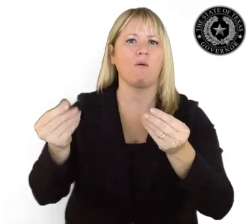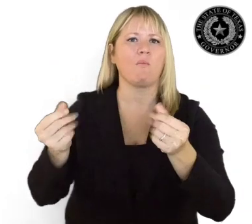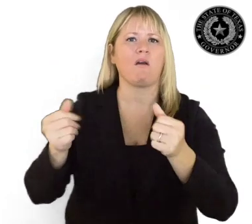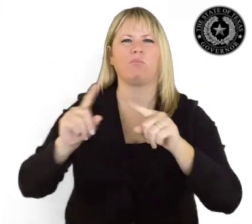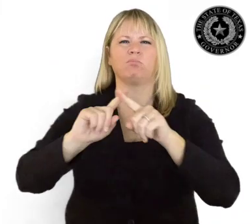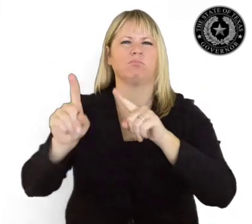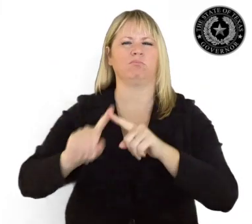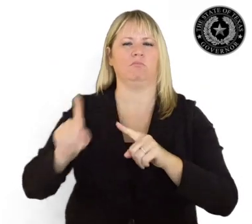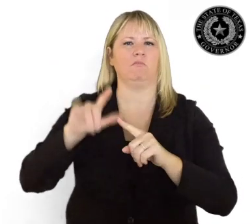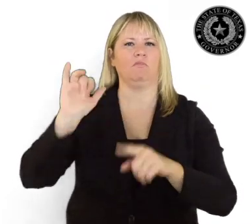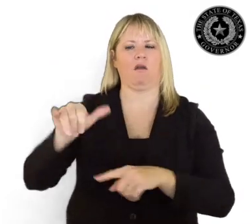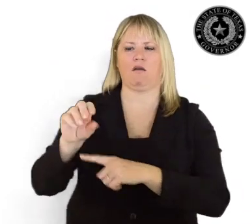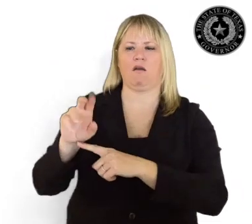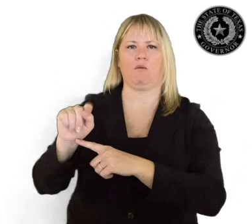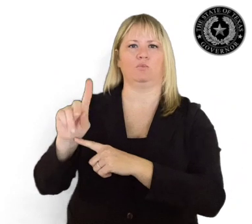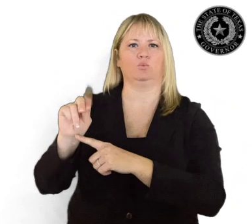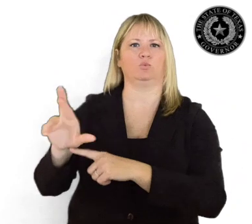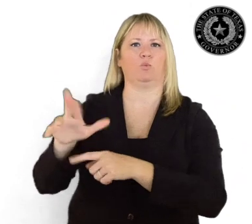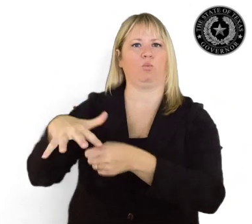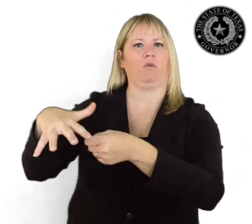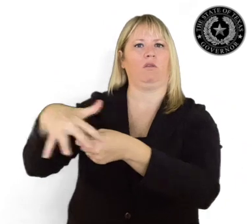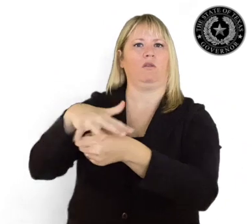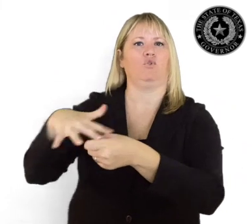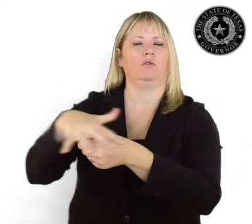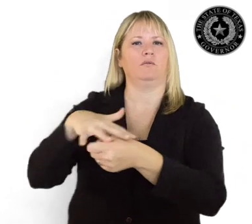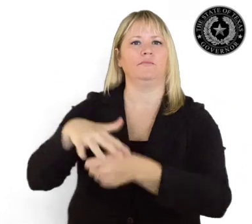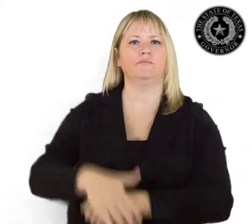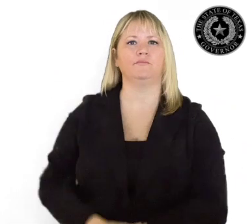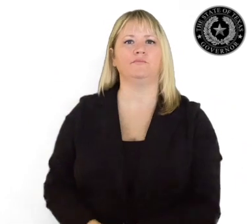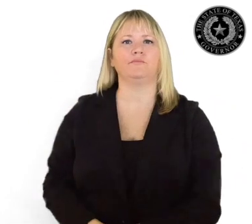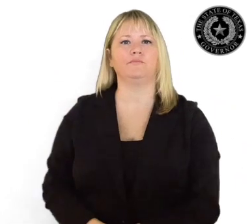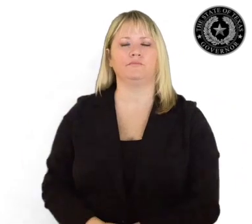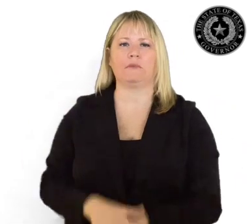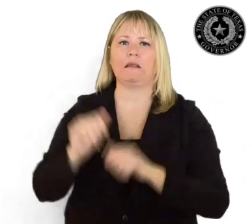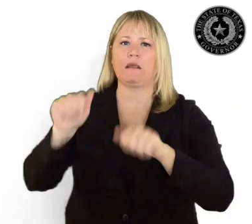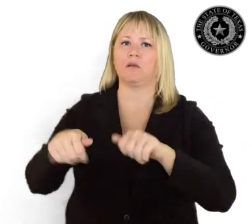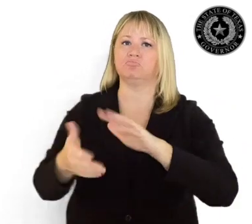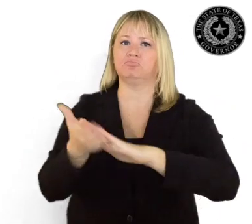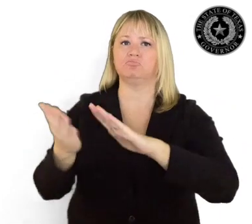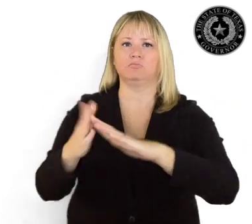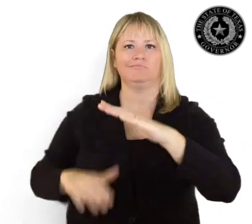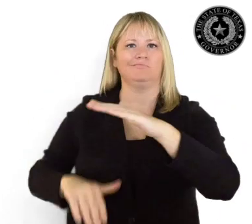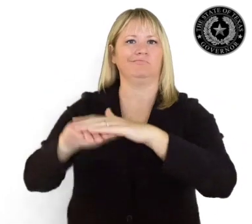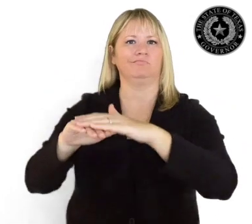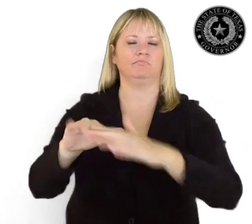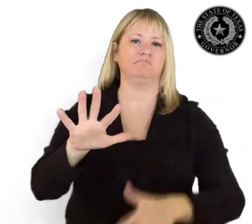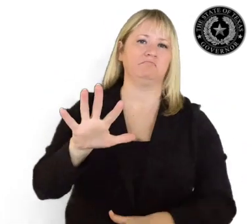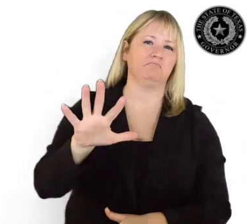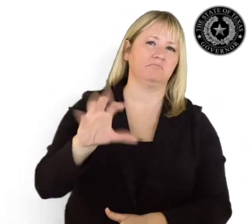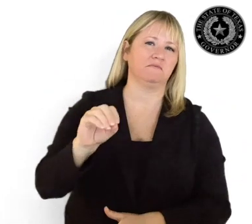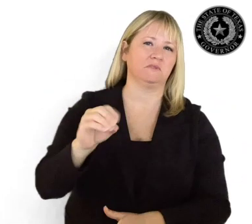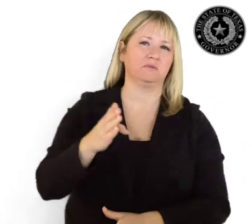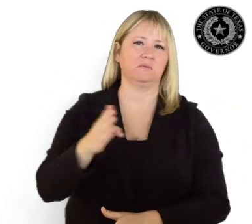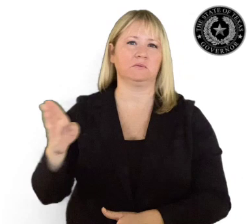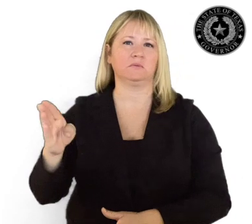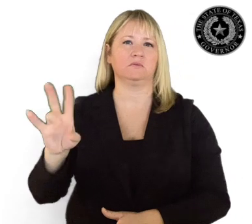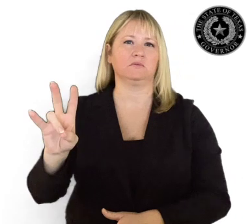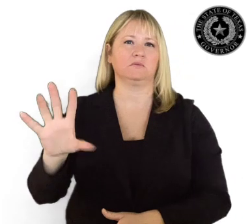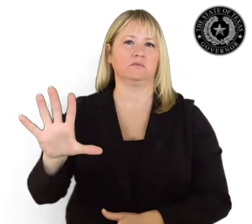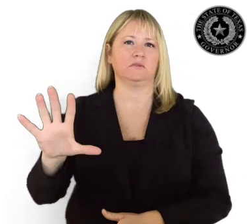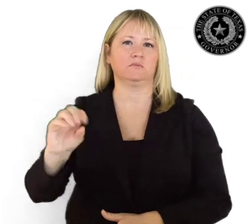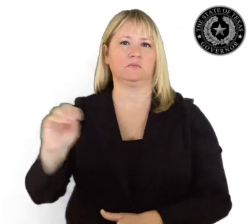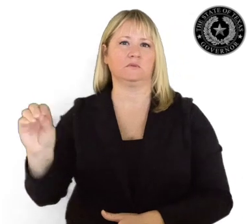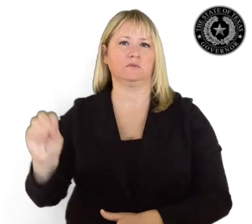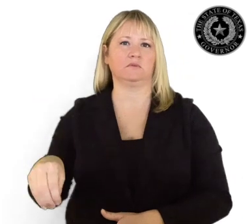outdoor areas, events, or establishments that may operate at no more than 75 or 50% as